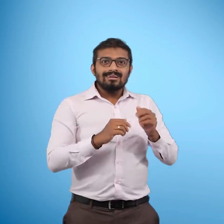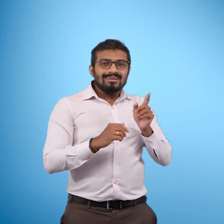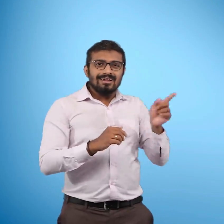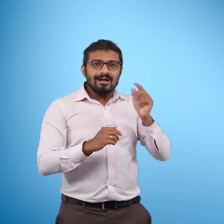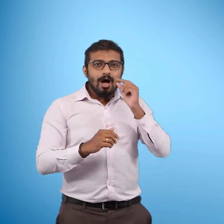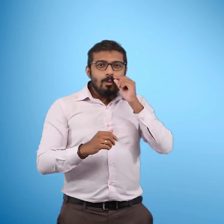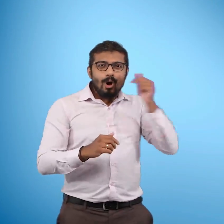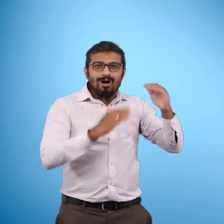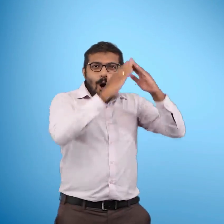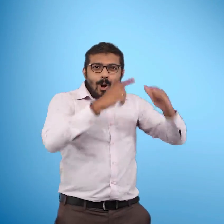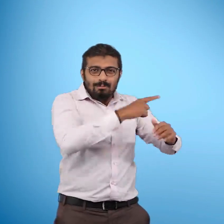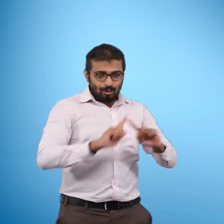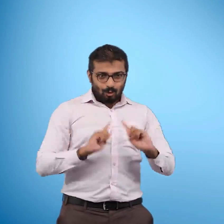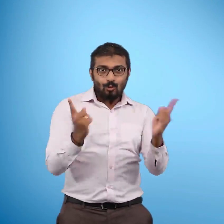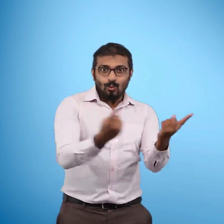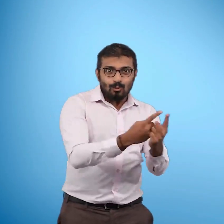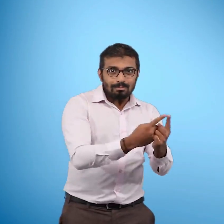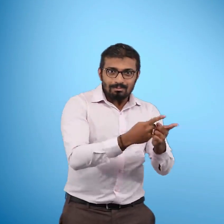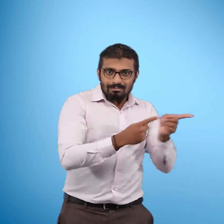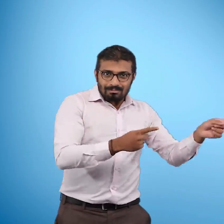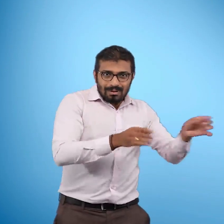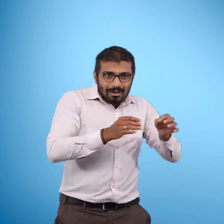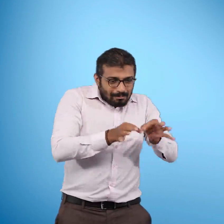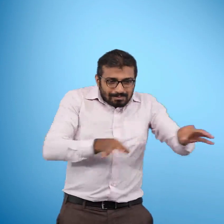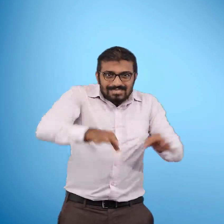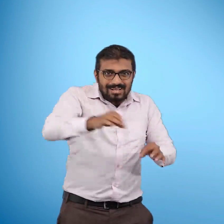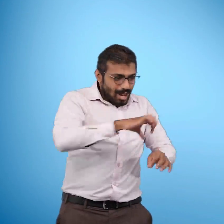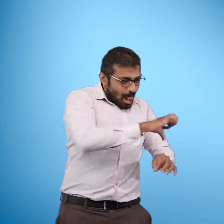Which size of tile should he buy for his room?